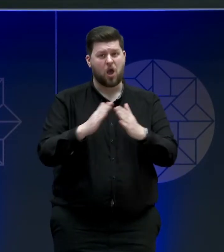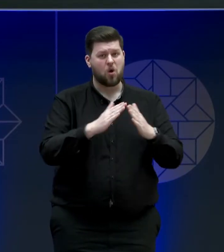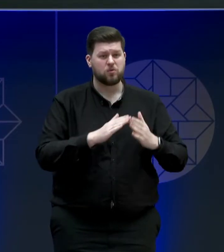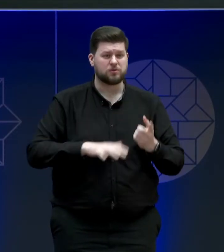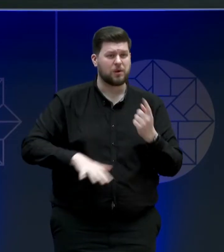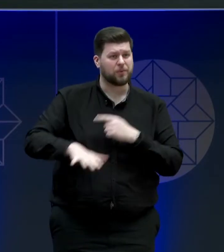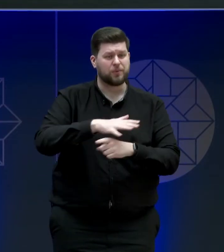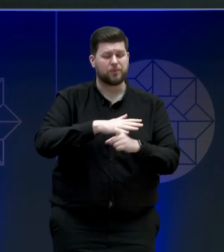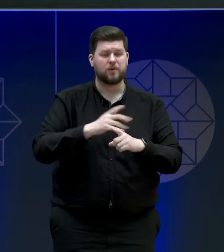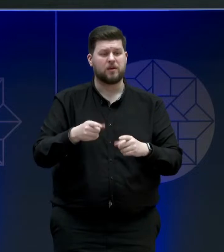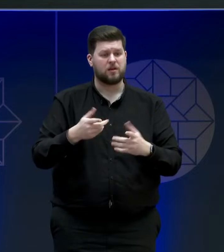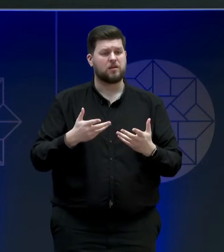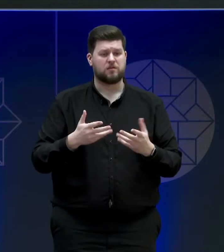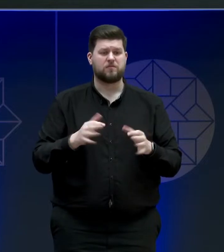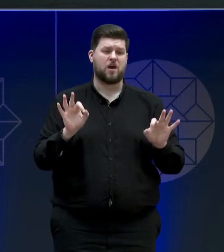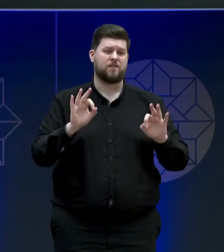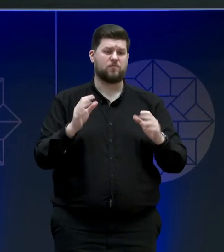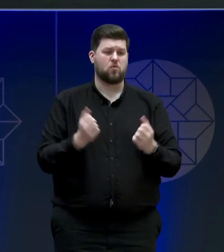off supply,